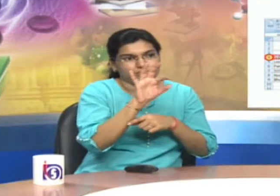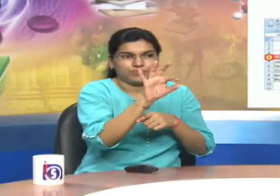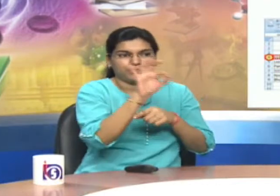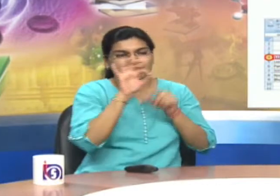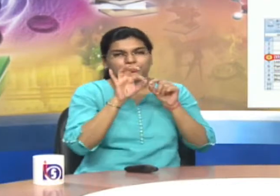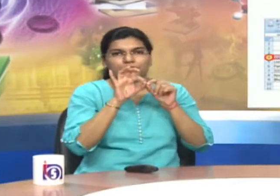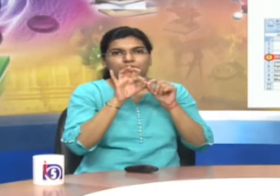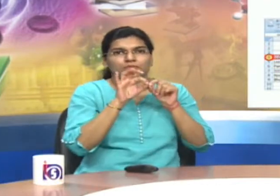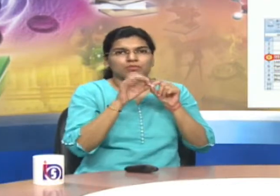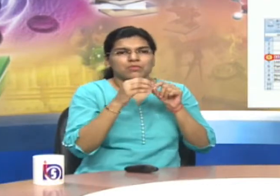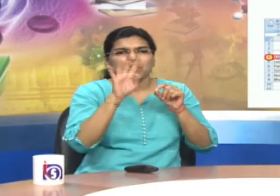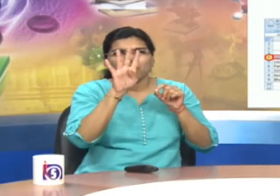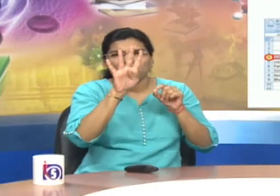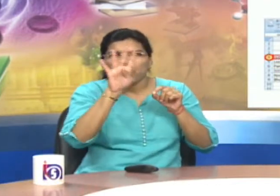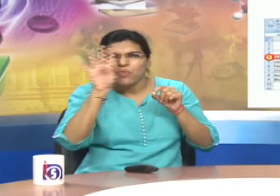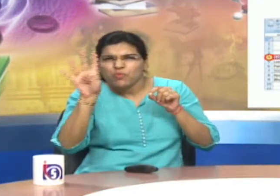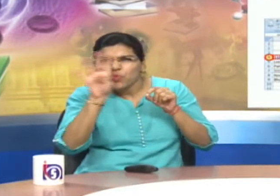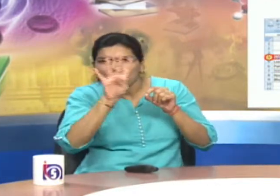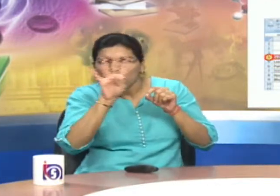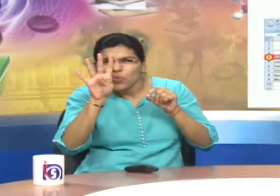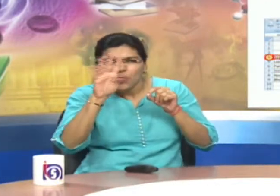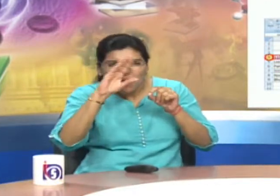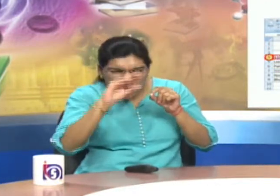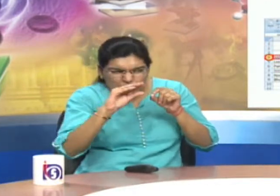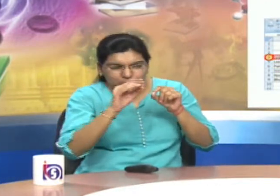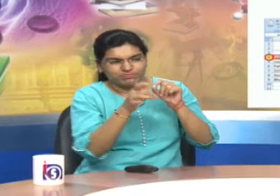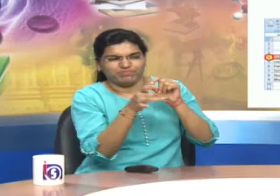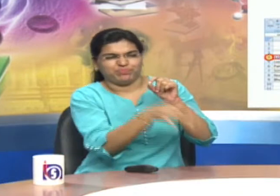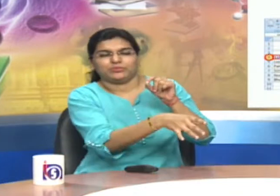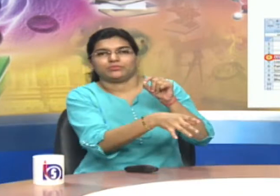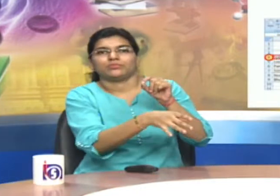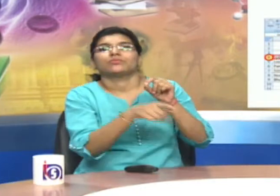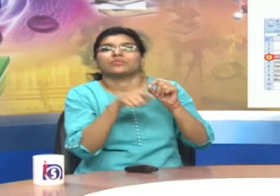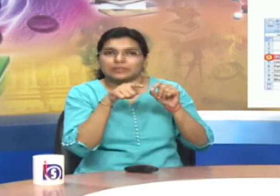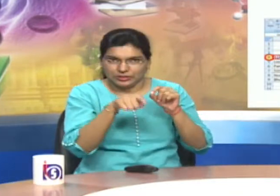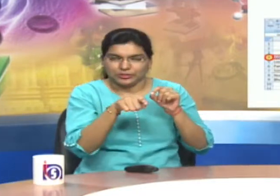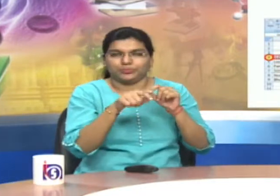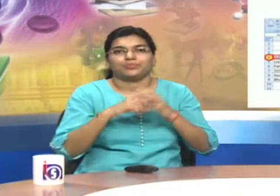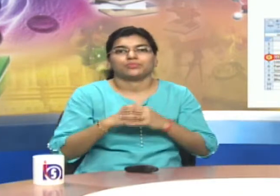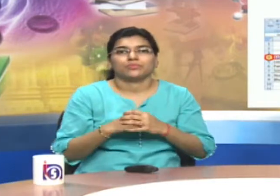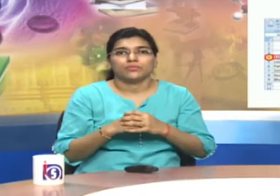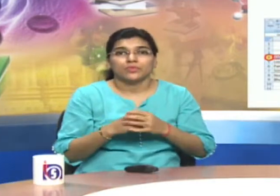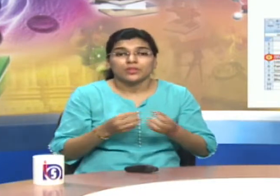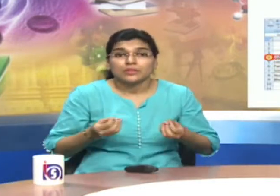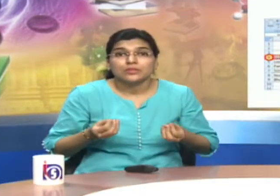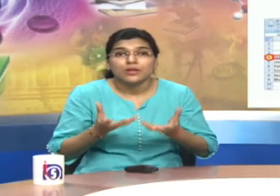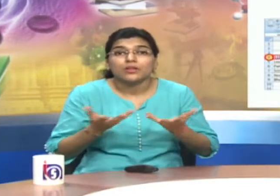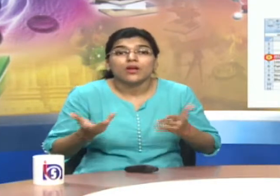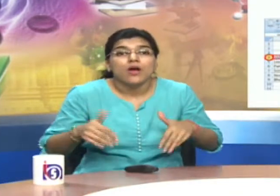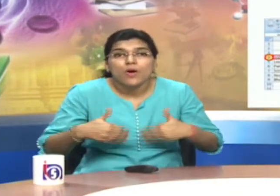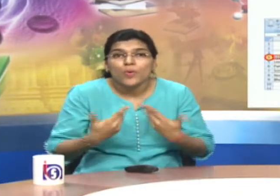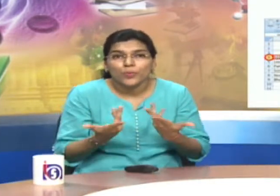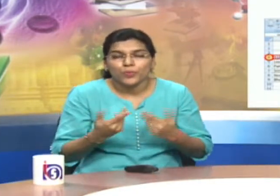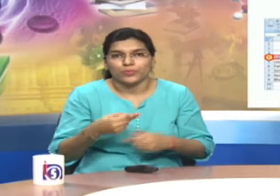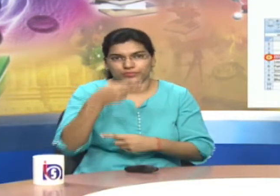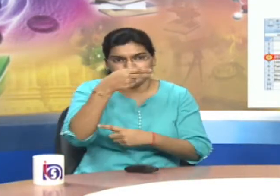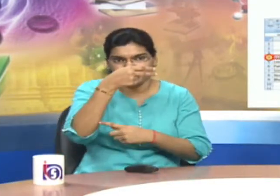marks which are more than 70. If 44 is less than 70, then it will automatically deselect this